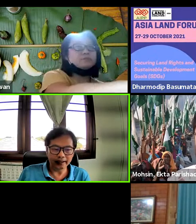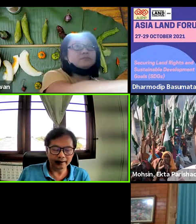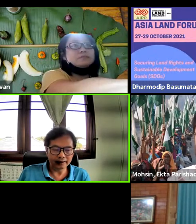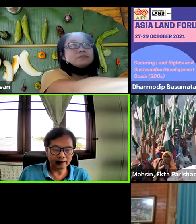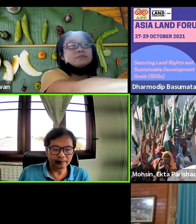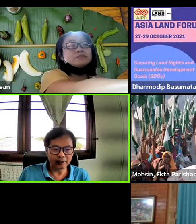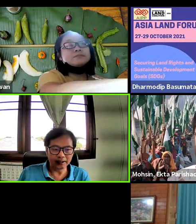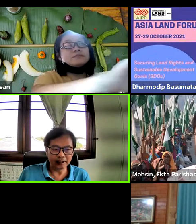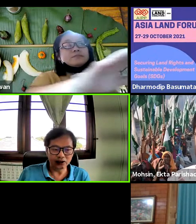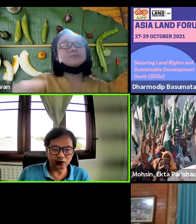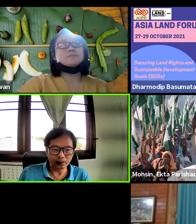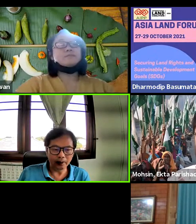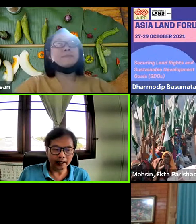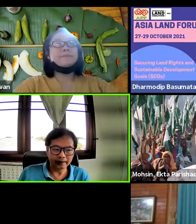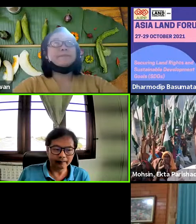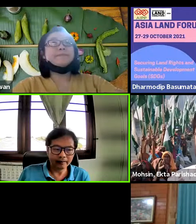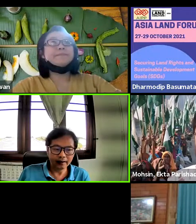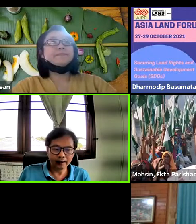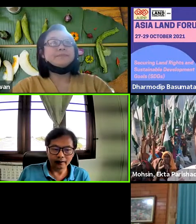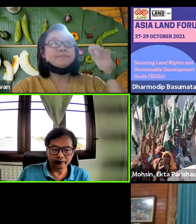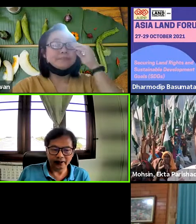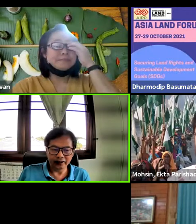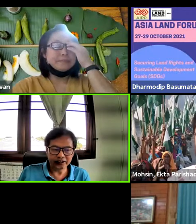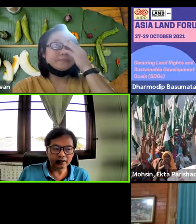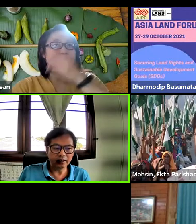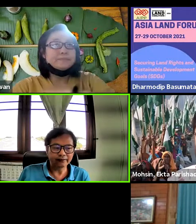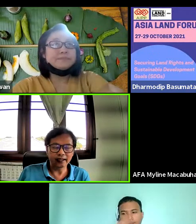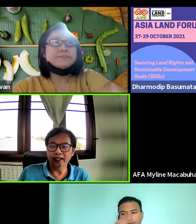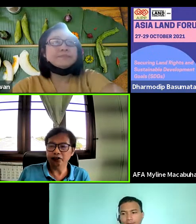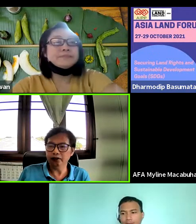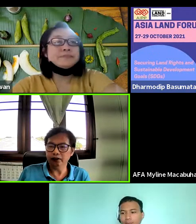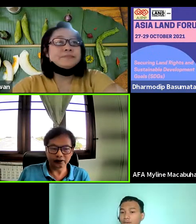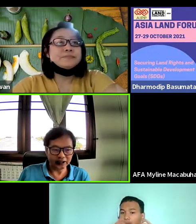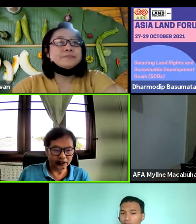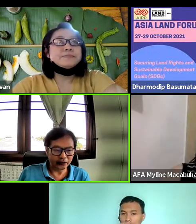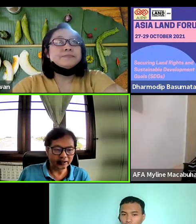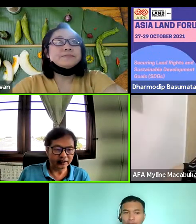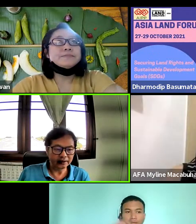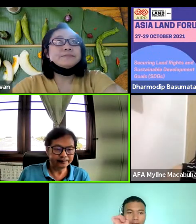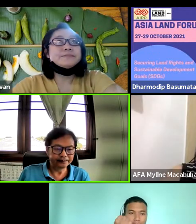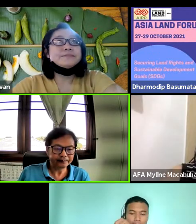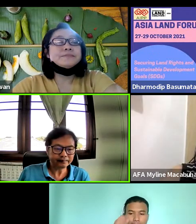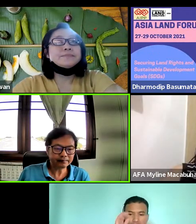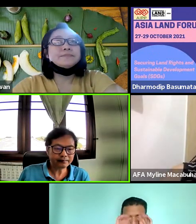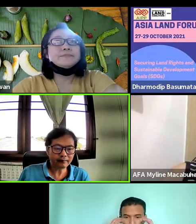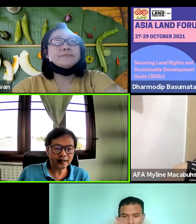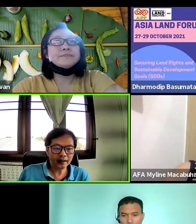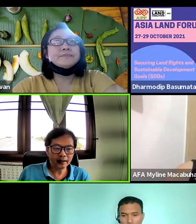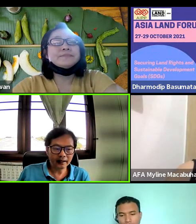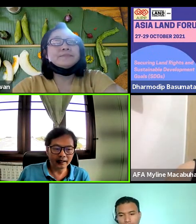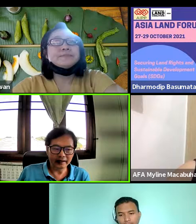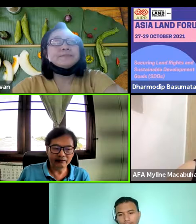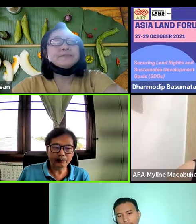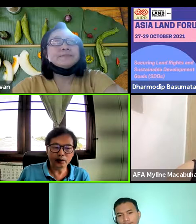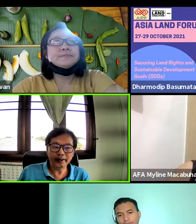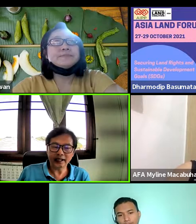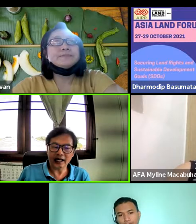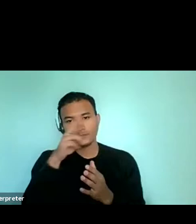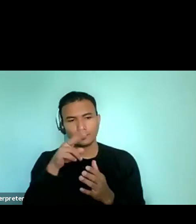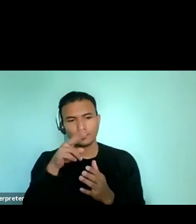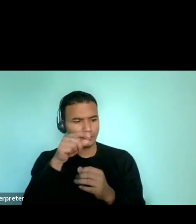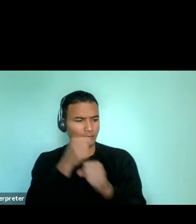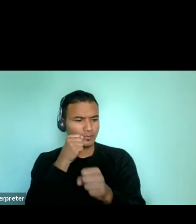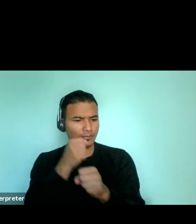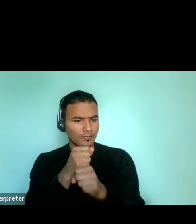lower part of the national park, with the reason of the national security. They were